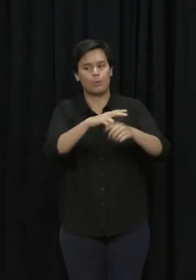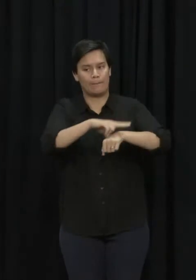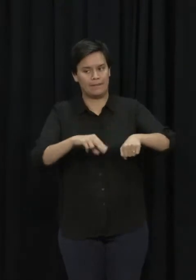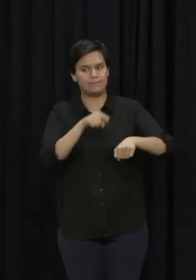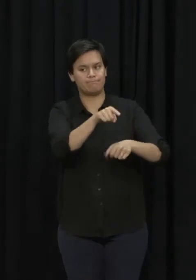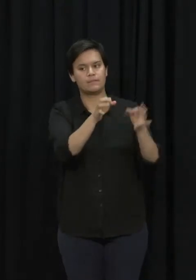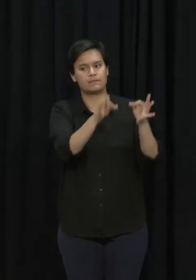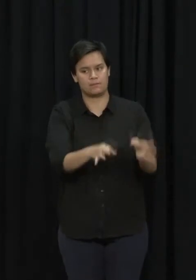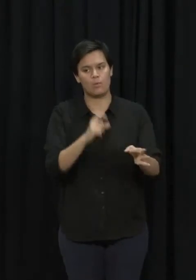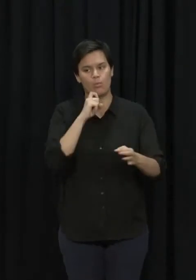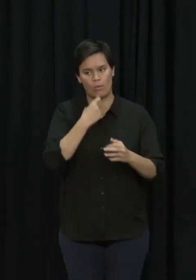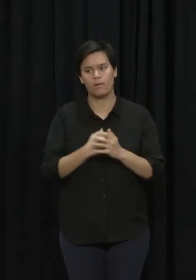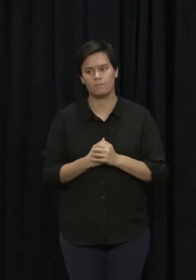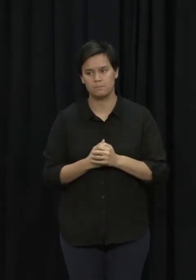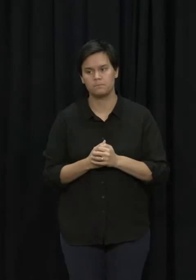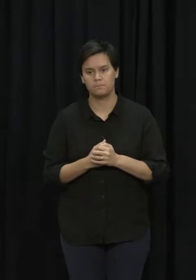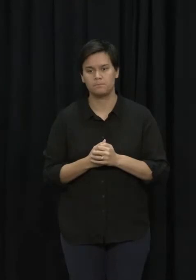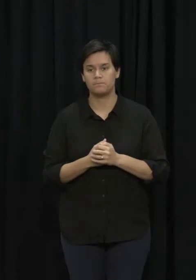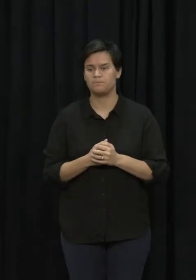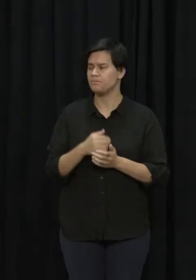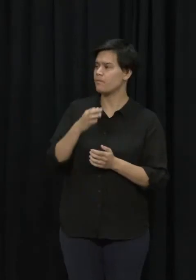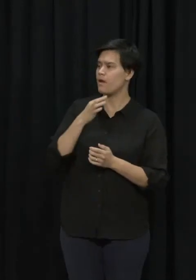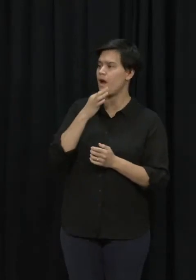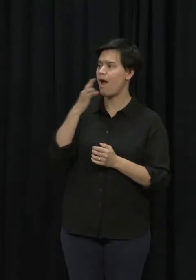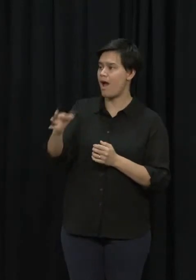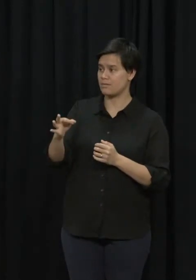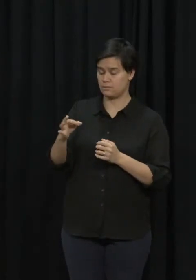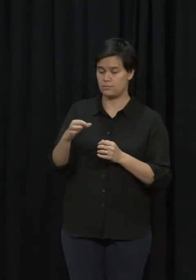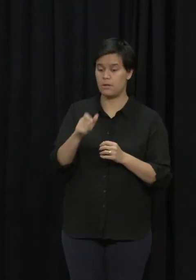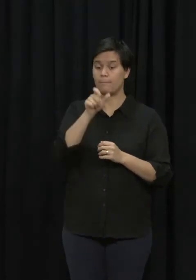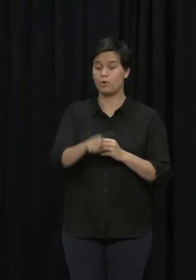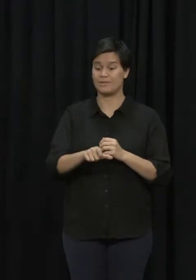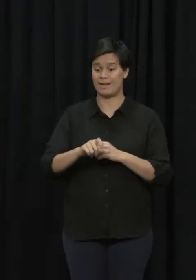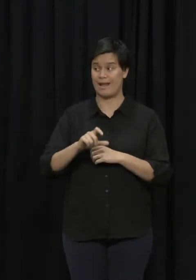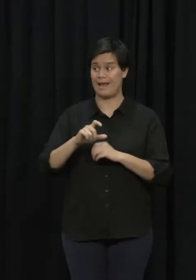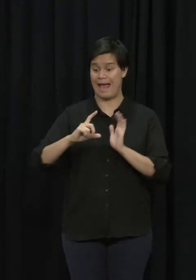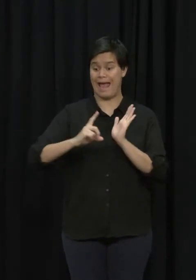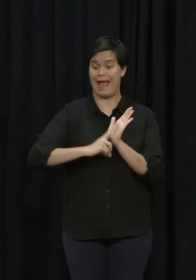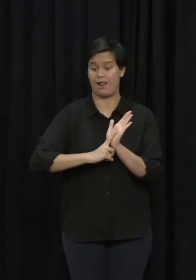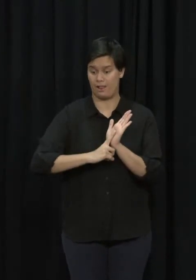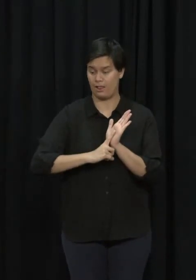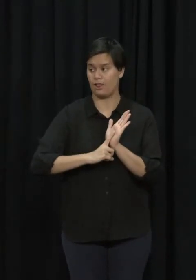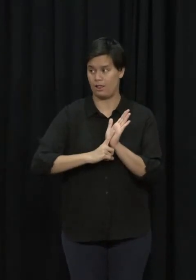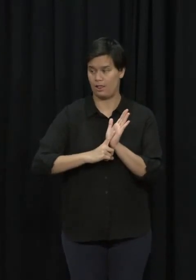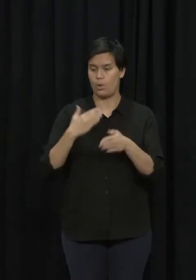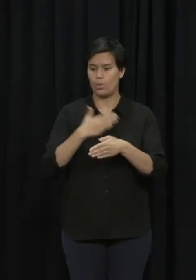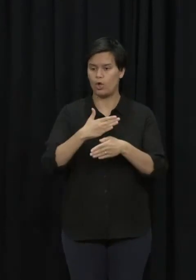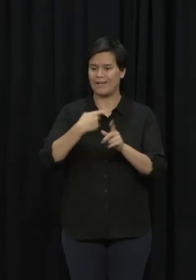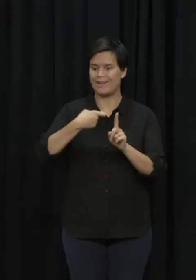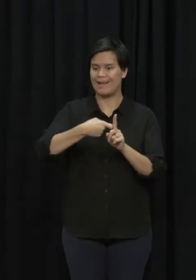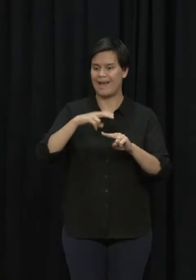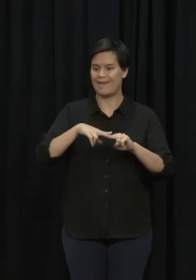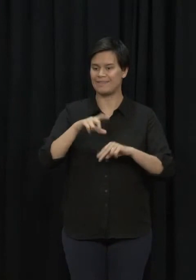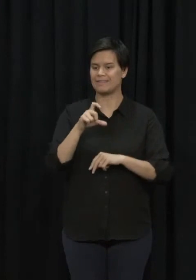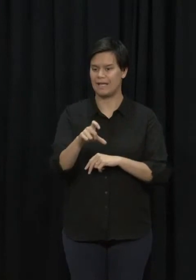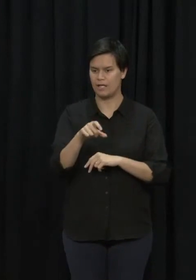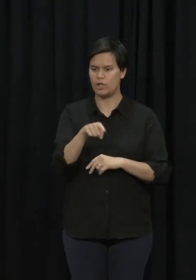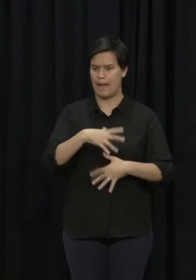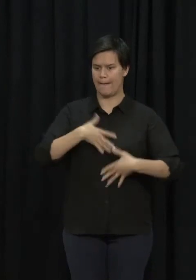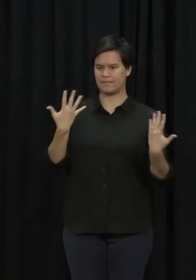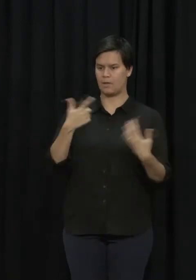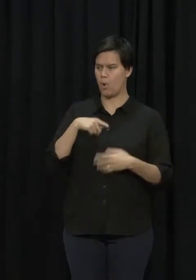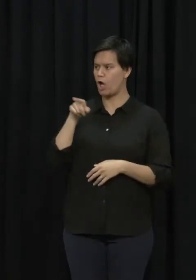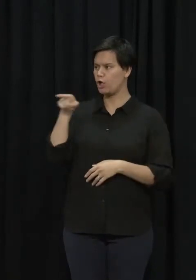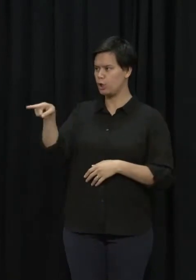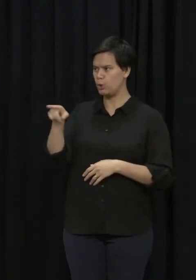to you, and then I'll come over. In case L, the KFC worker, has told us that she's upset that you criticised her for not isolating,